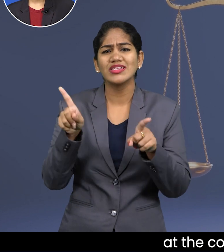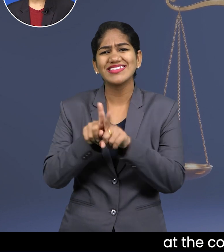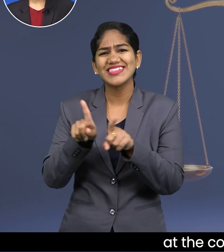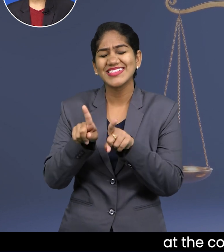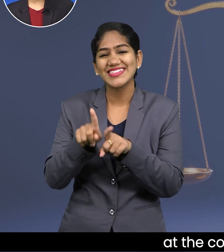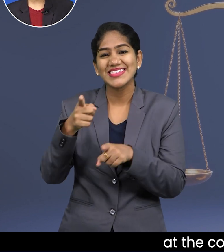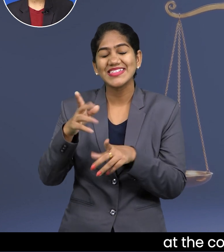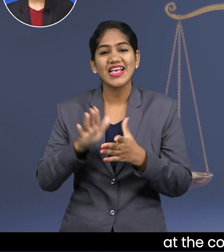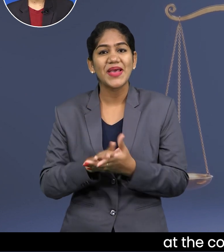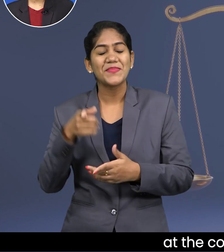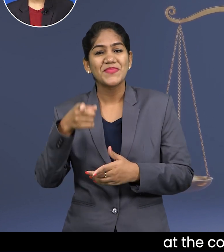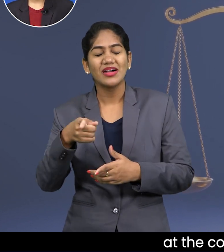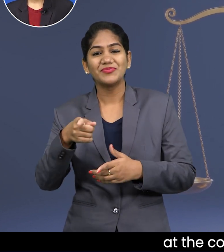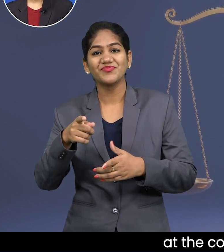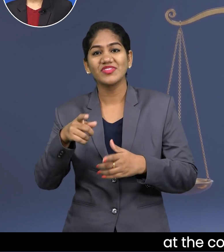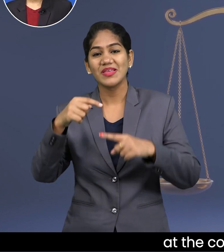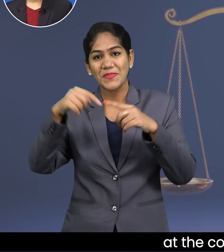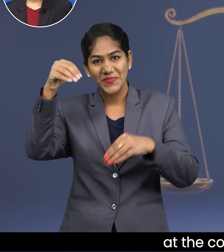of democracy itself.